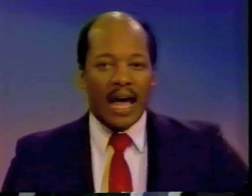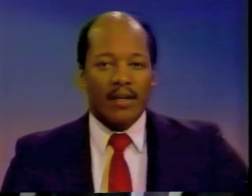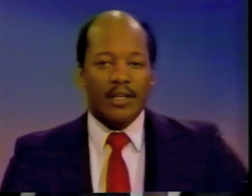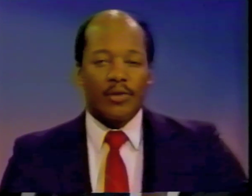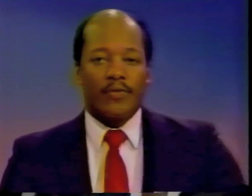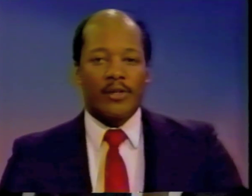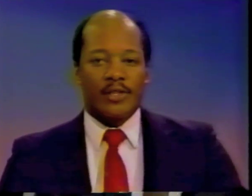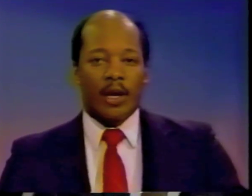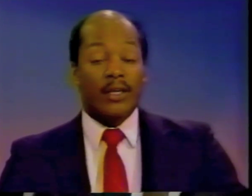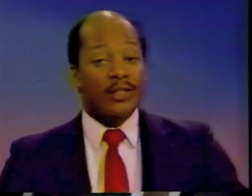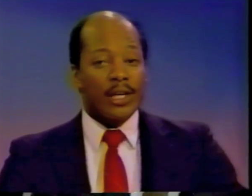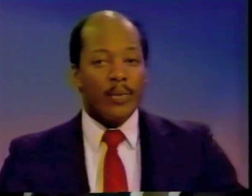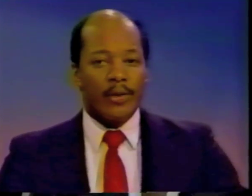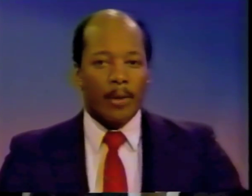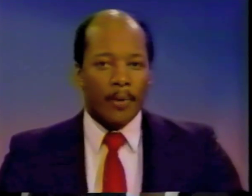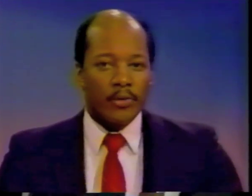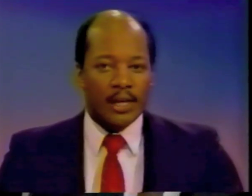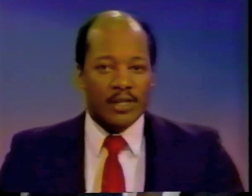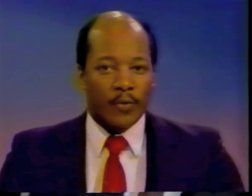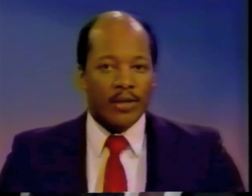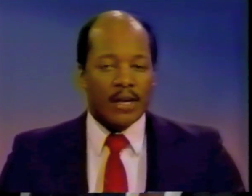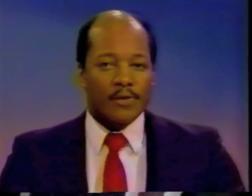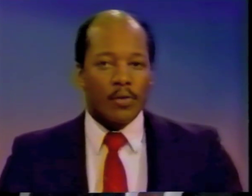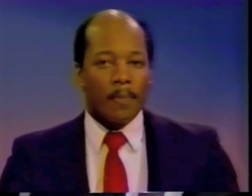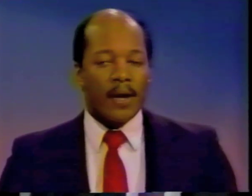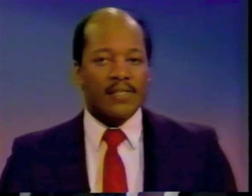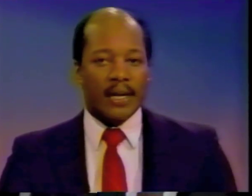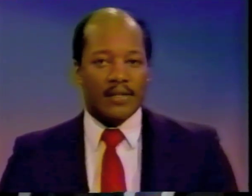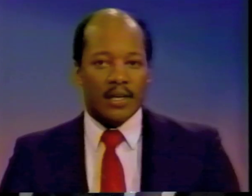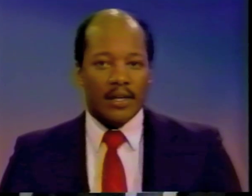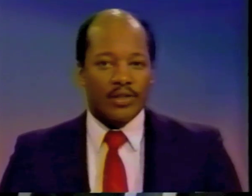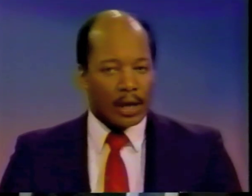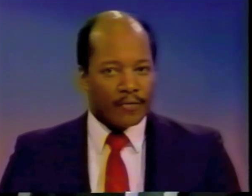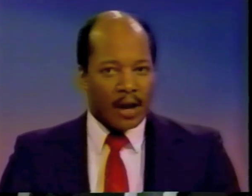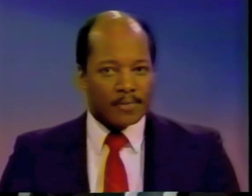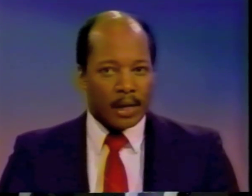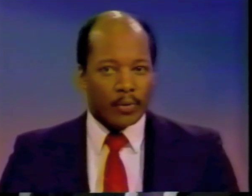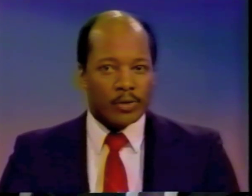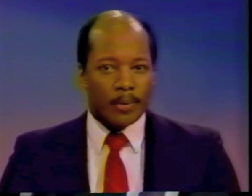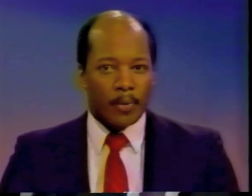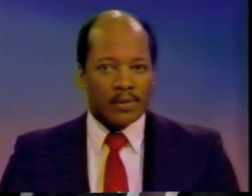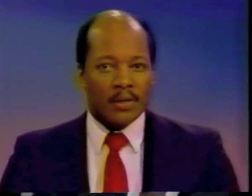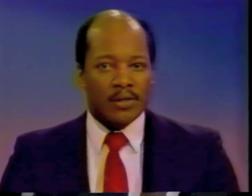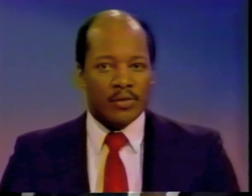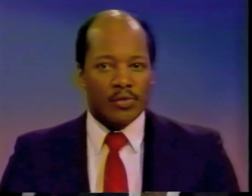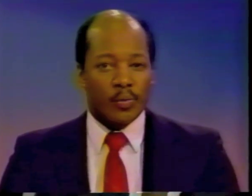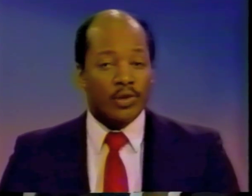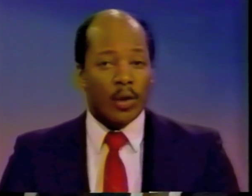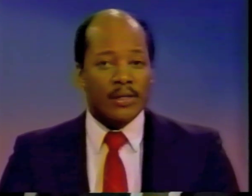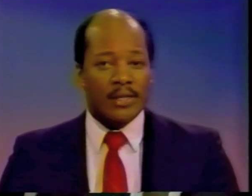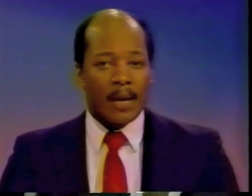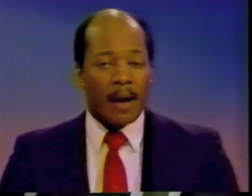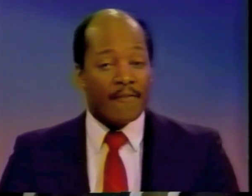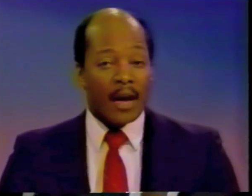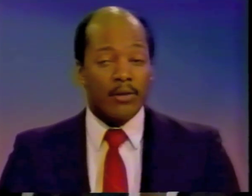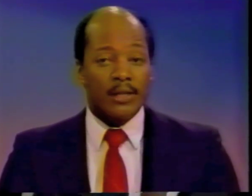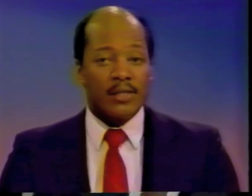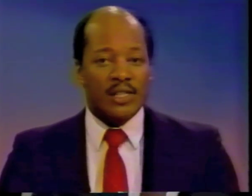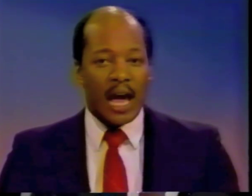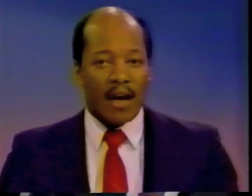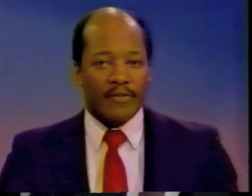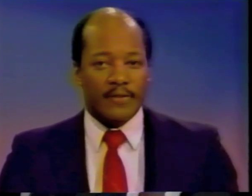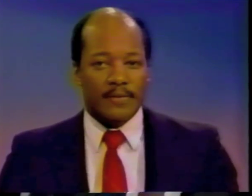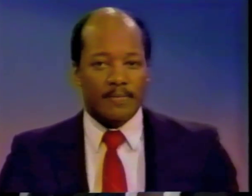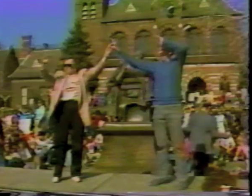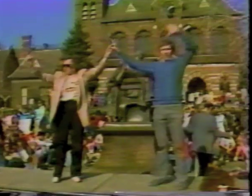Students at Gallaudet University are continuing their protest for a deaf school president. Channel 5's Mike Ritz reports that the students were joined today by faculty